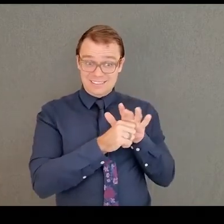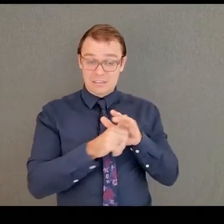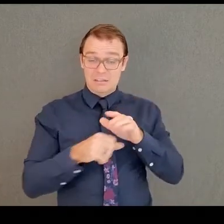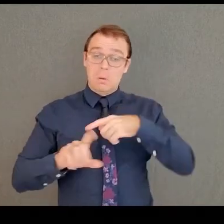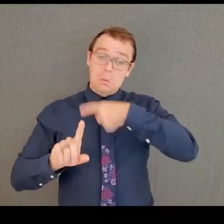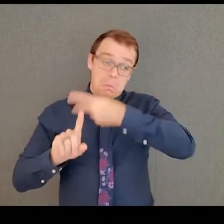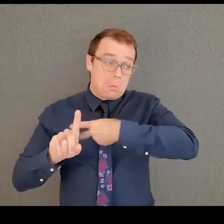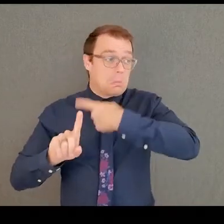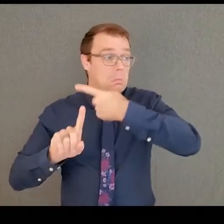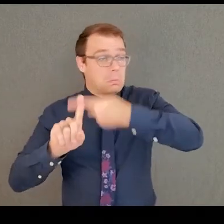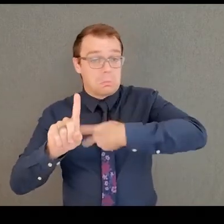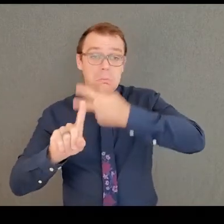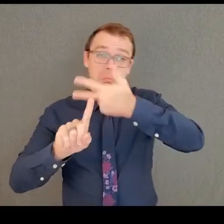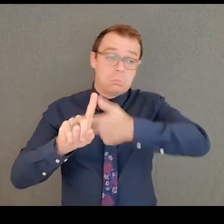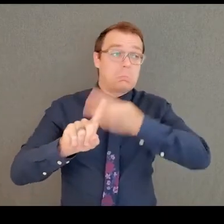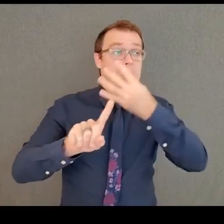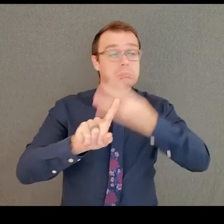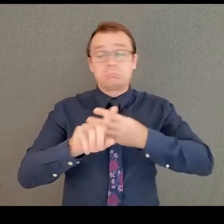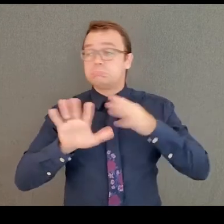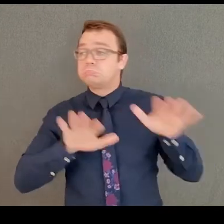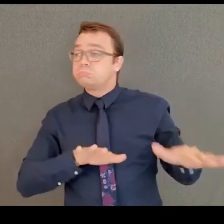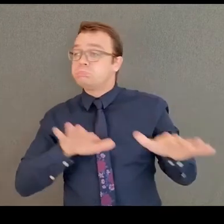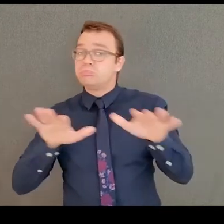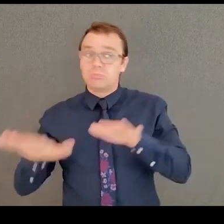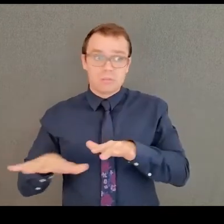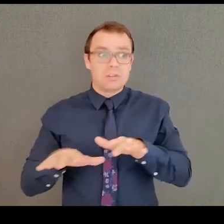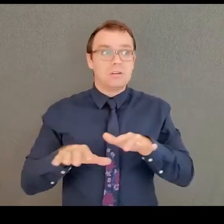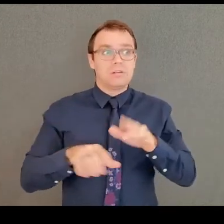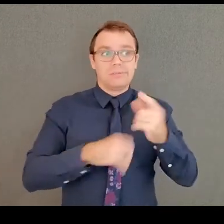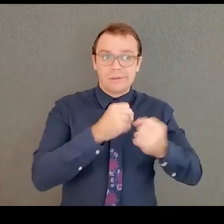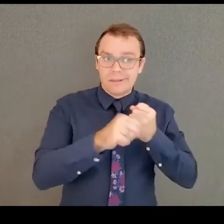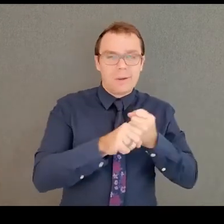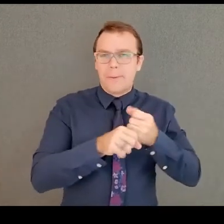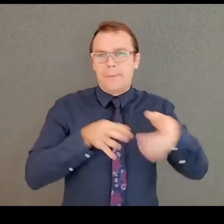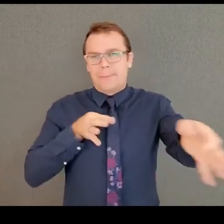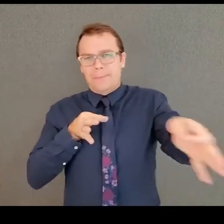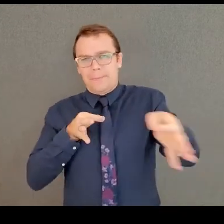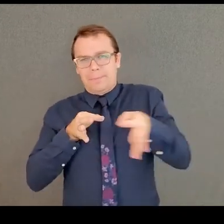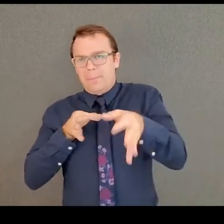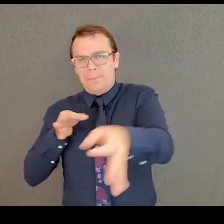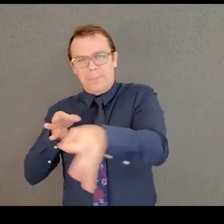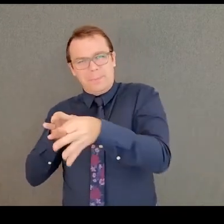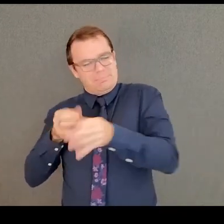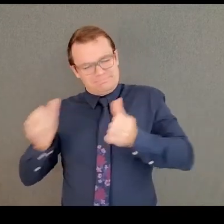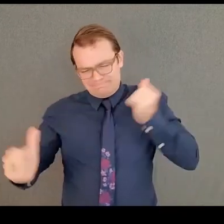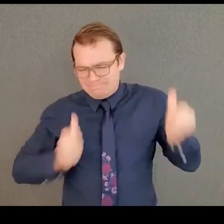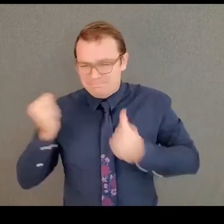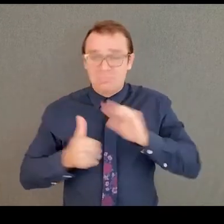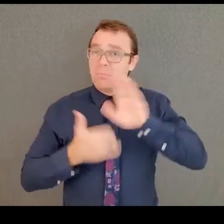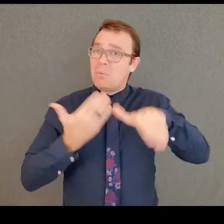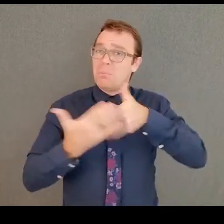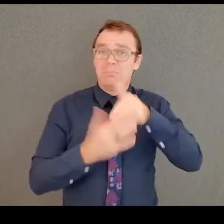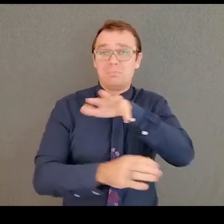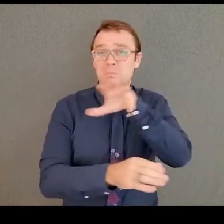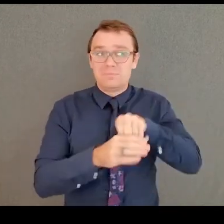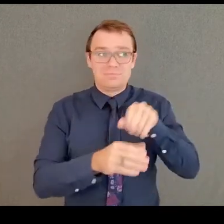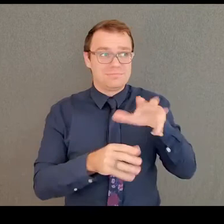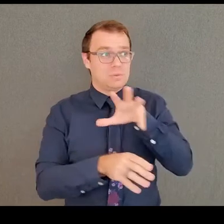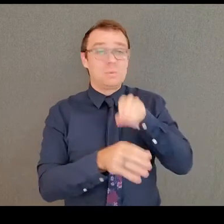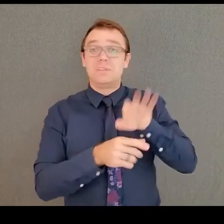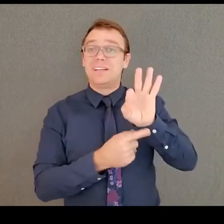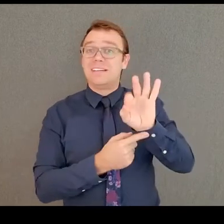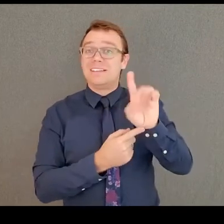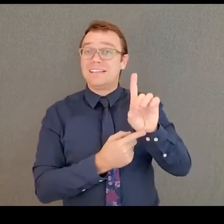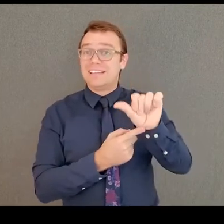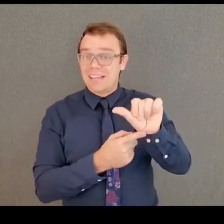COVID-19 vaccines, these time periods have been greatly reduced. Everyone involved, including the FDA, is working 7 days a week to